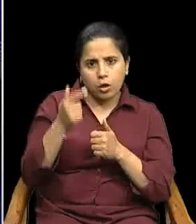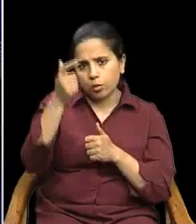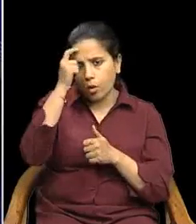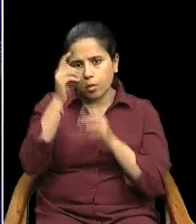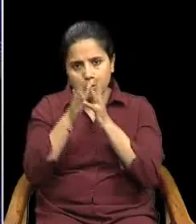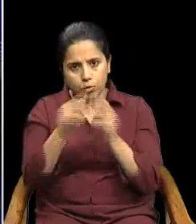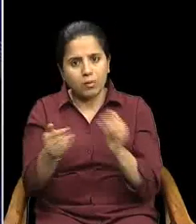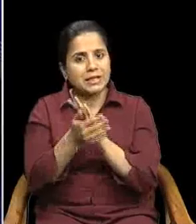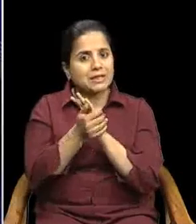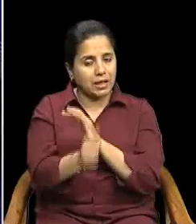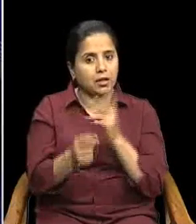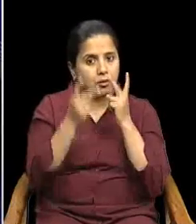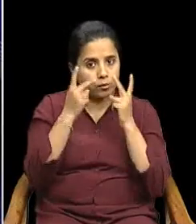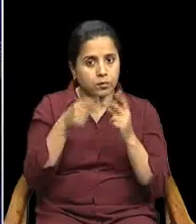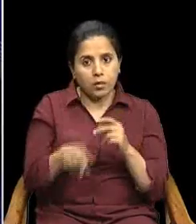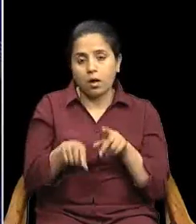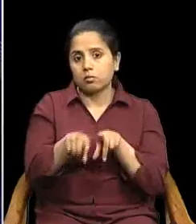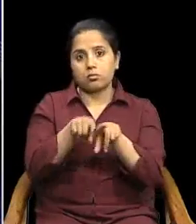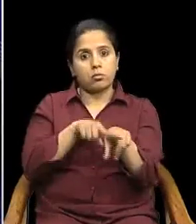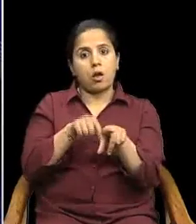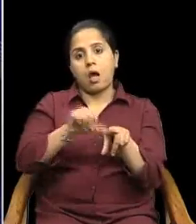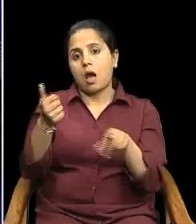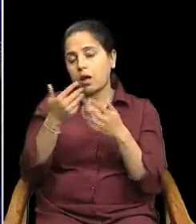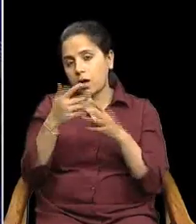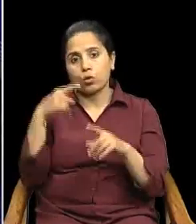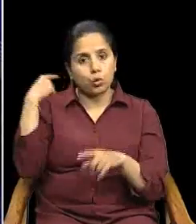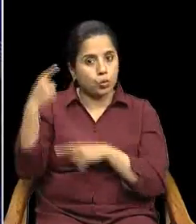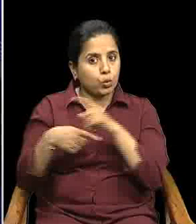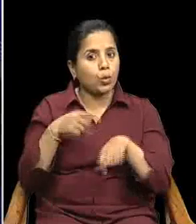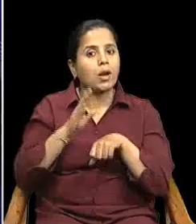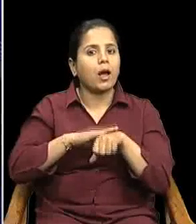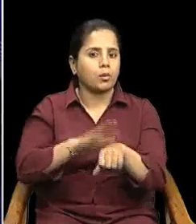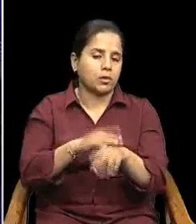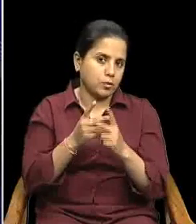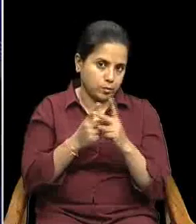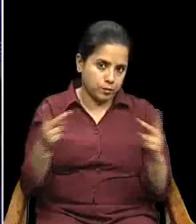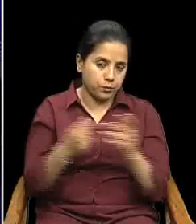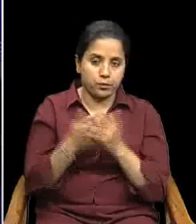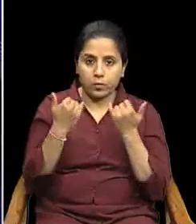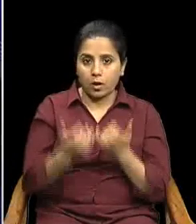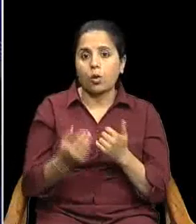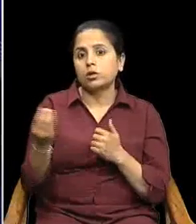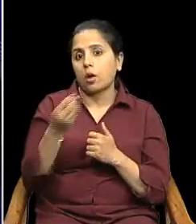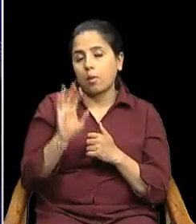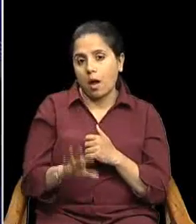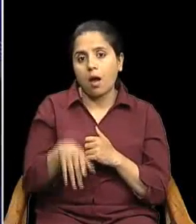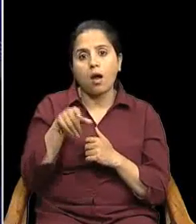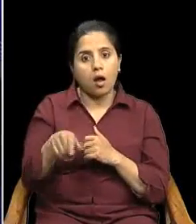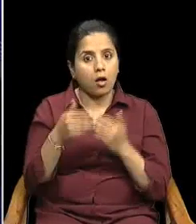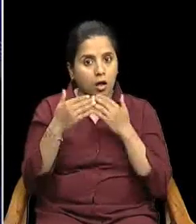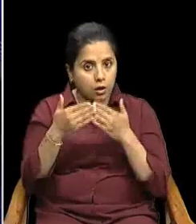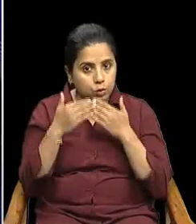solving skills beyond everyday experience. Now, there are some various